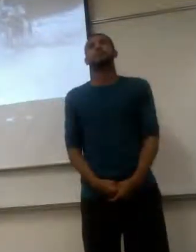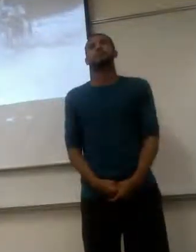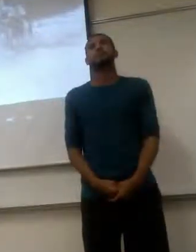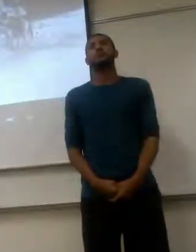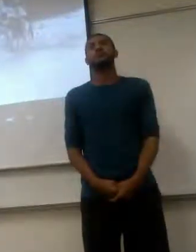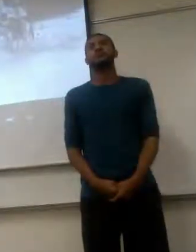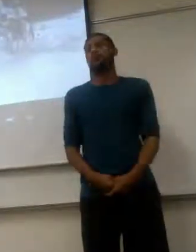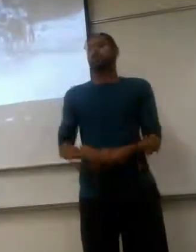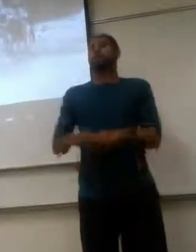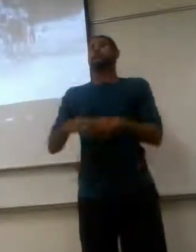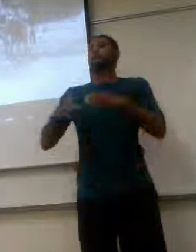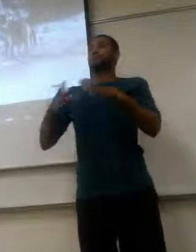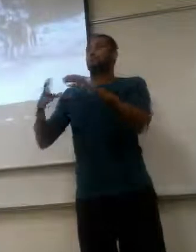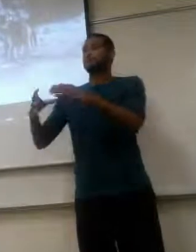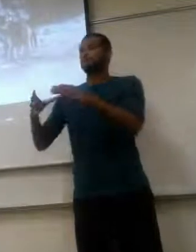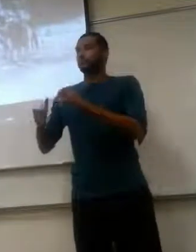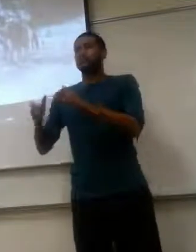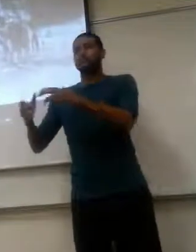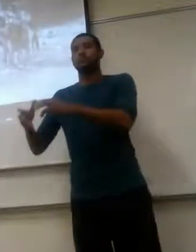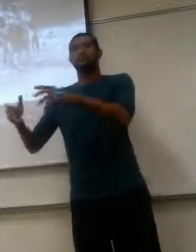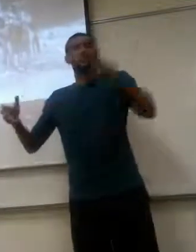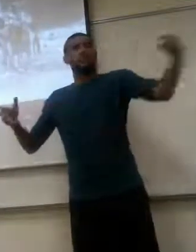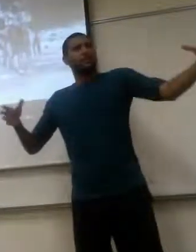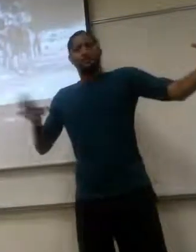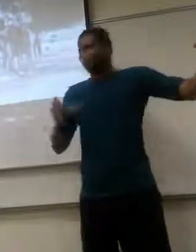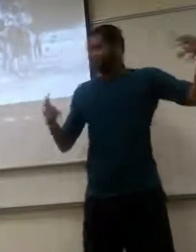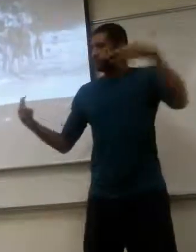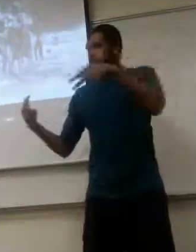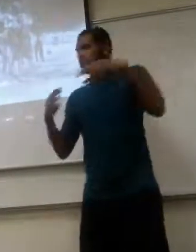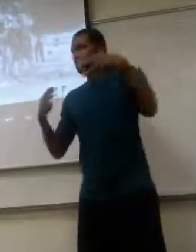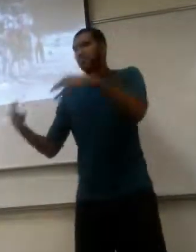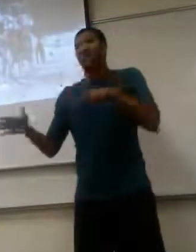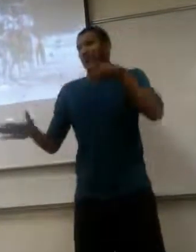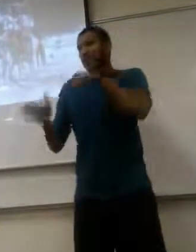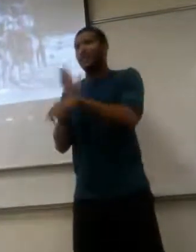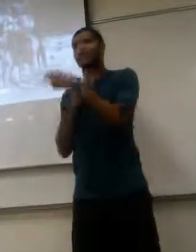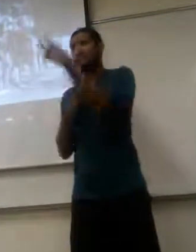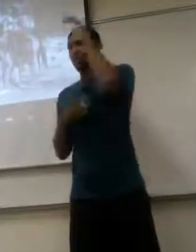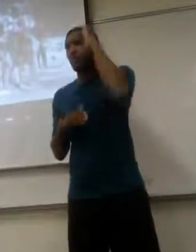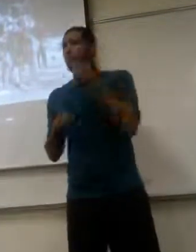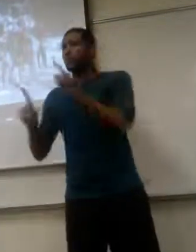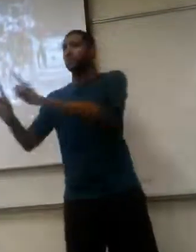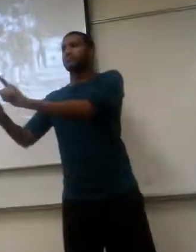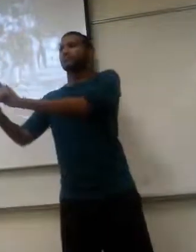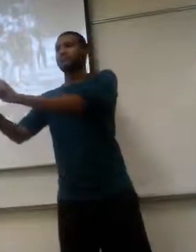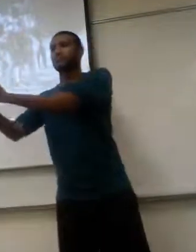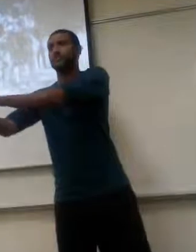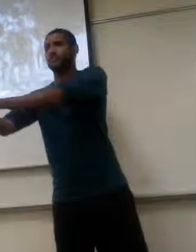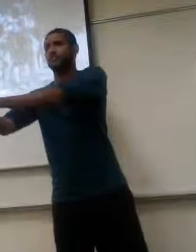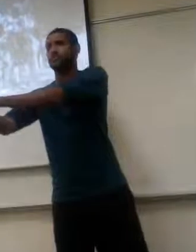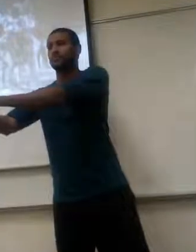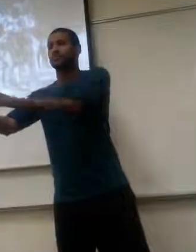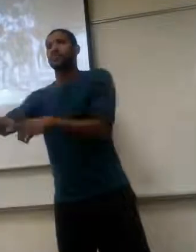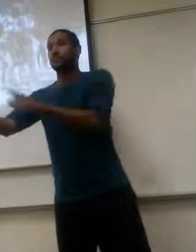attacked us. They killed 2 boys who were walking ahead of the rest of us, and another boy in front of our